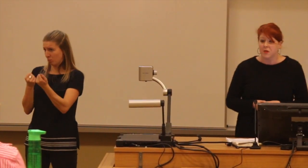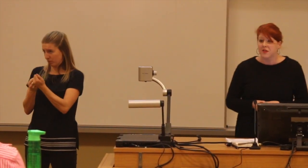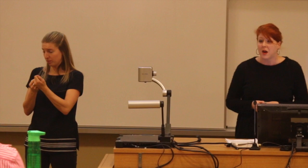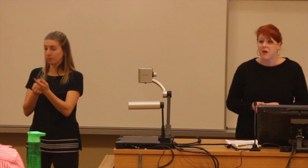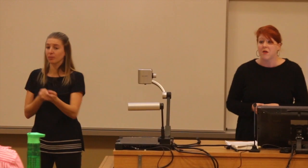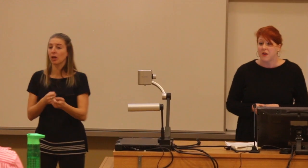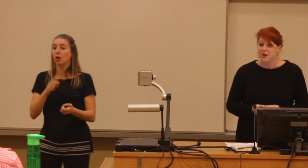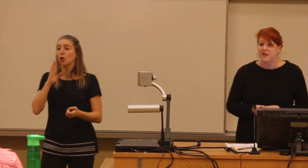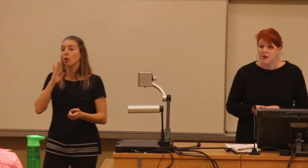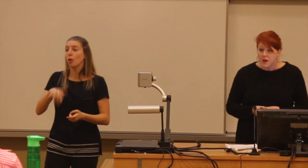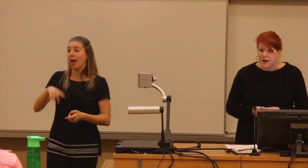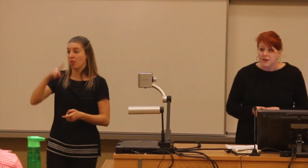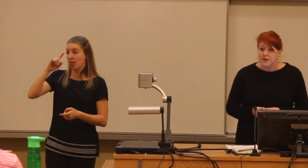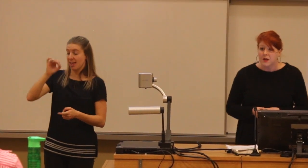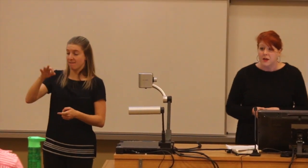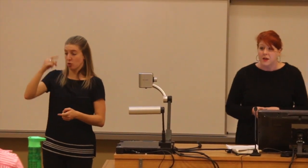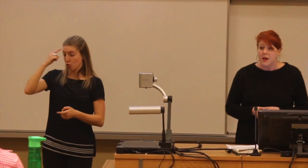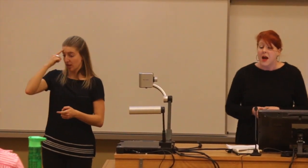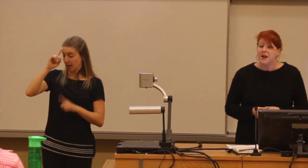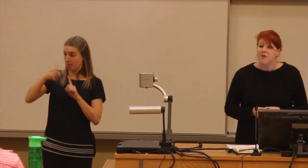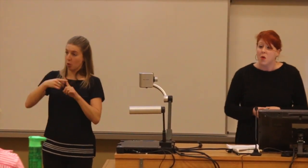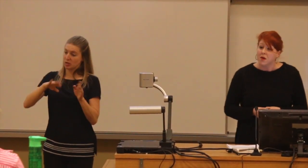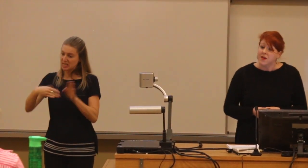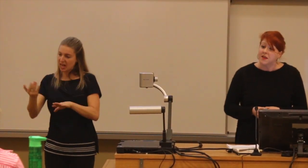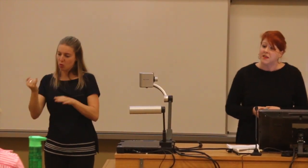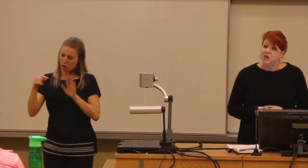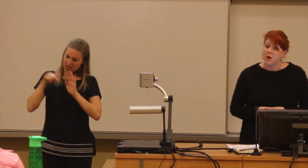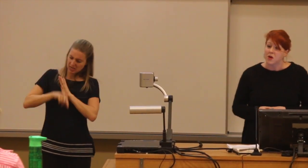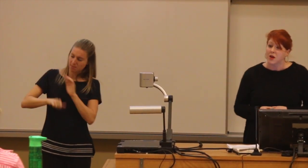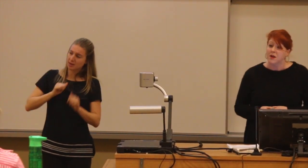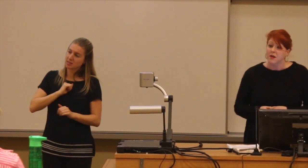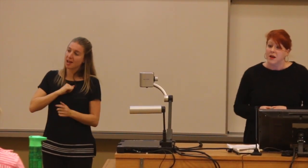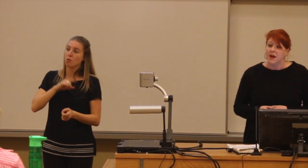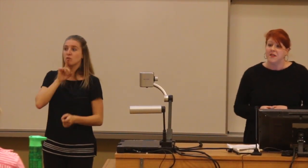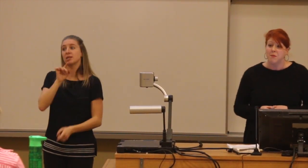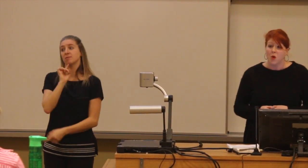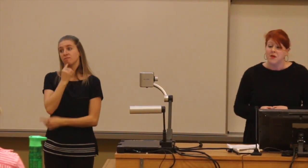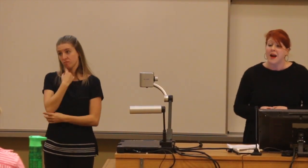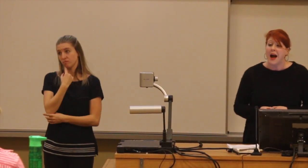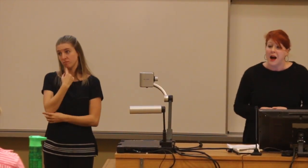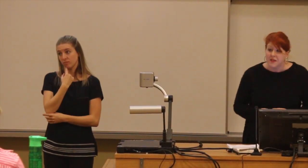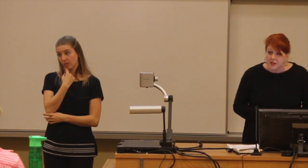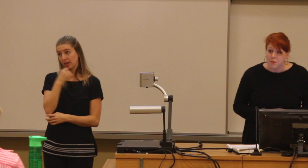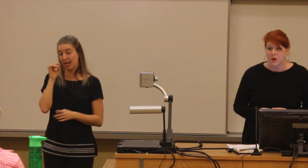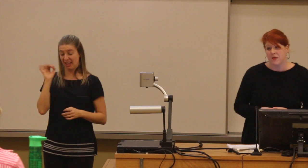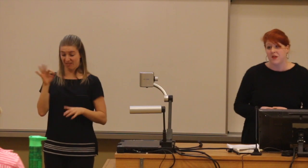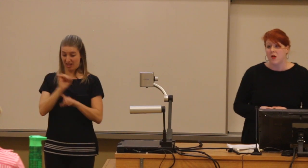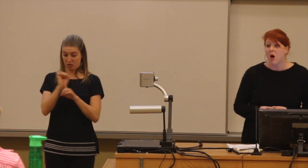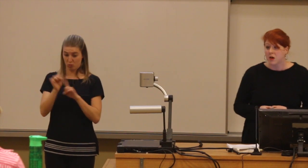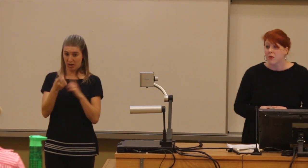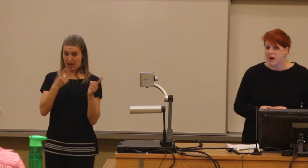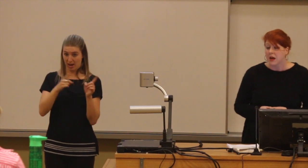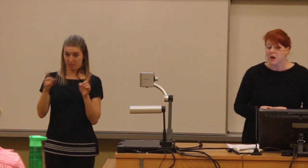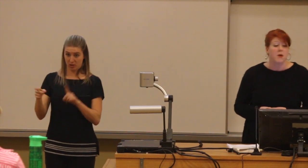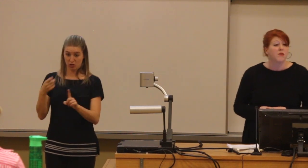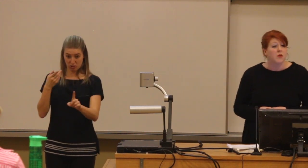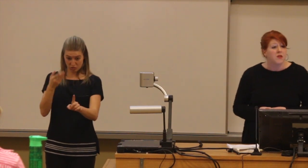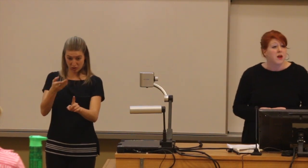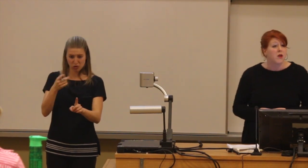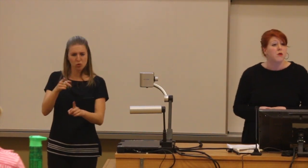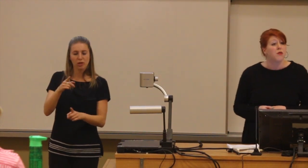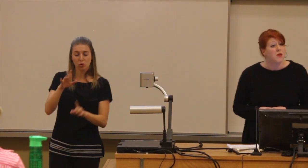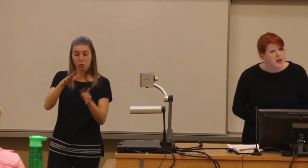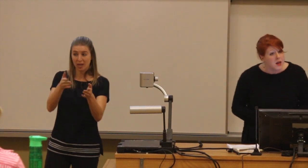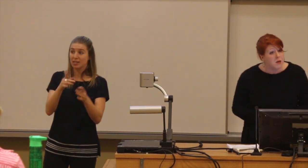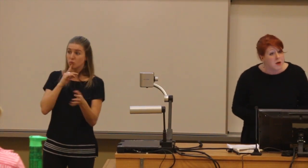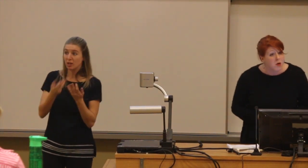death or suicide are very serious. And if you are in that situation, it's important to ask a person, are you thinking about